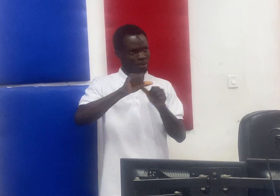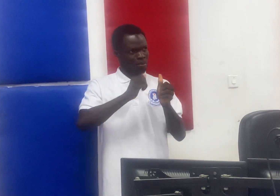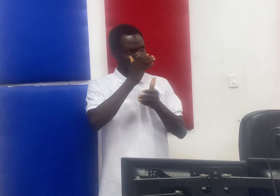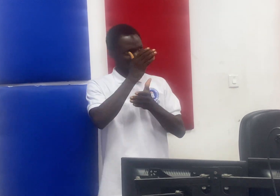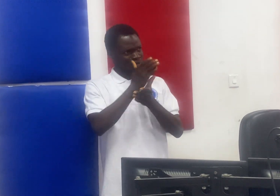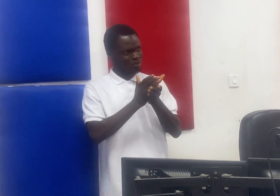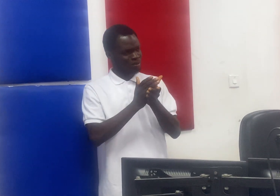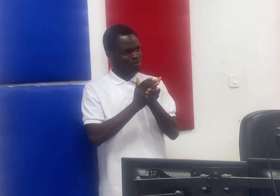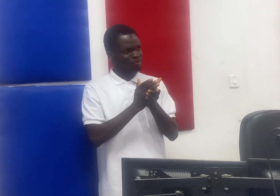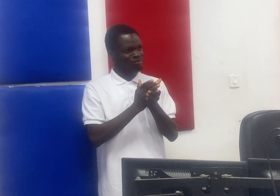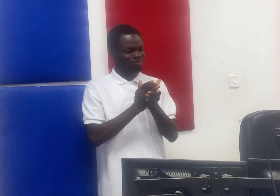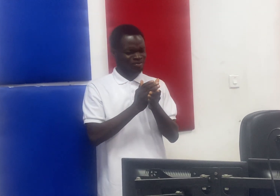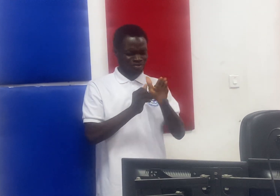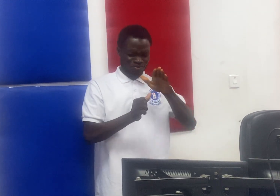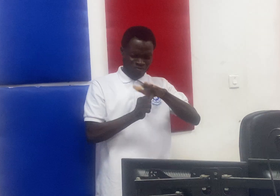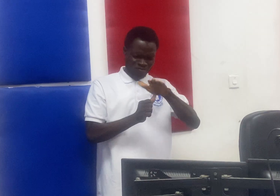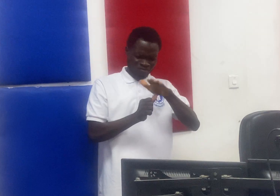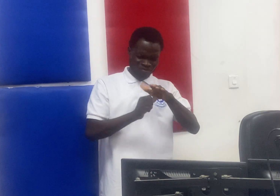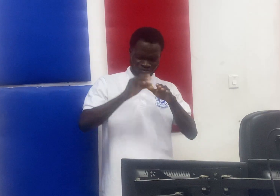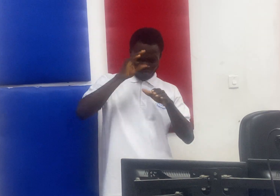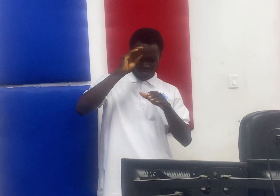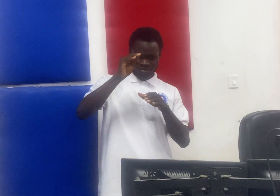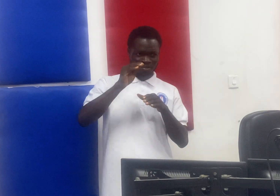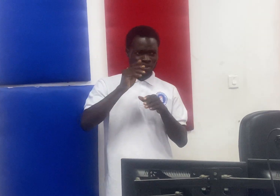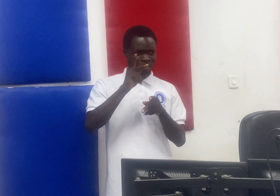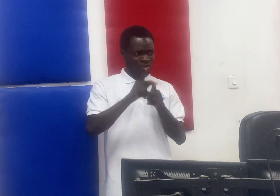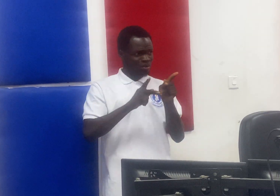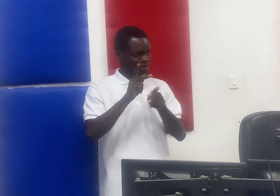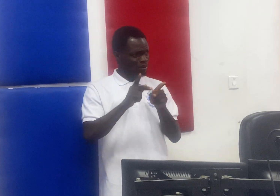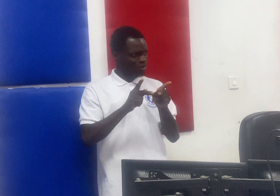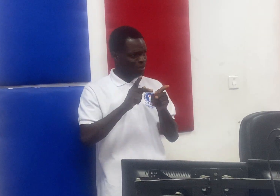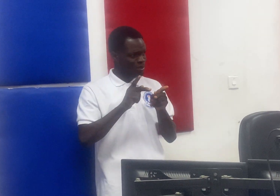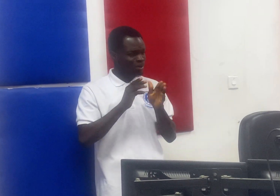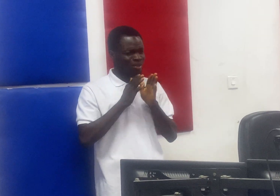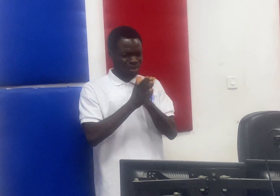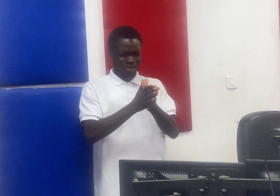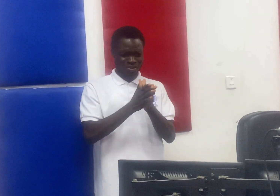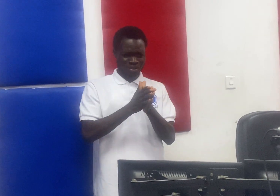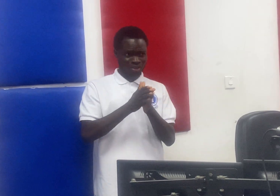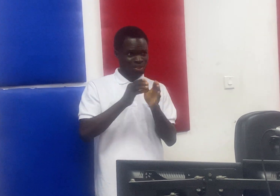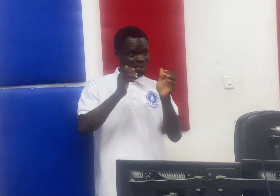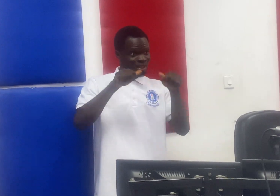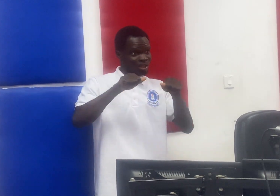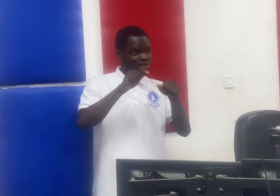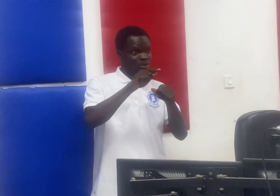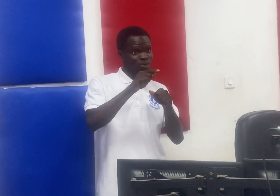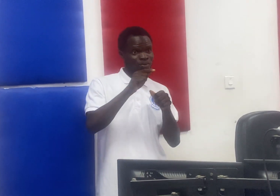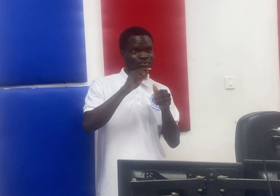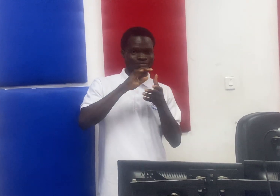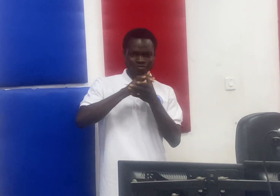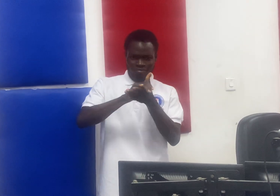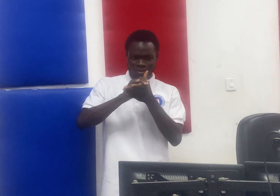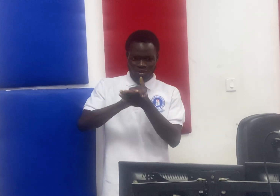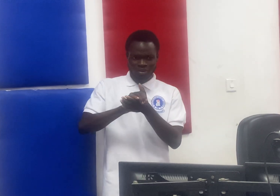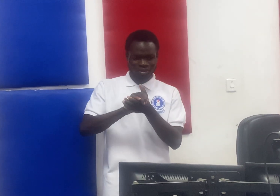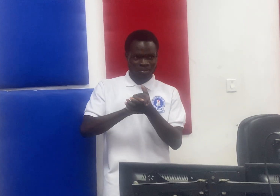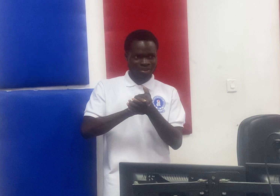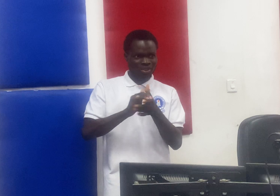the host asked him that, will you ever get married? What he said is that, no, I'm not interested, and I don't